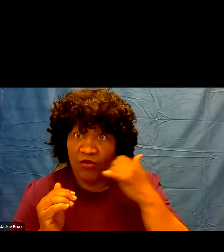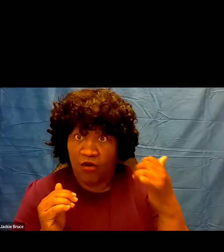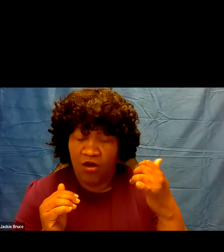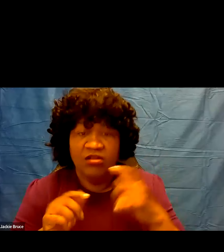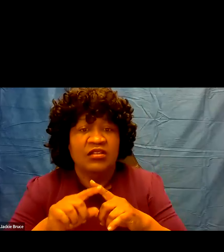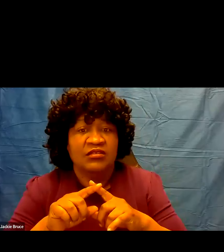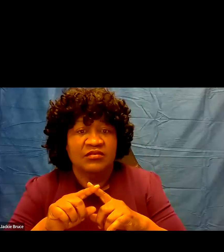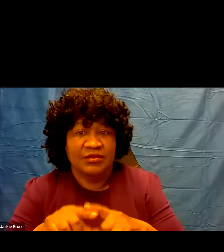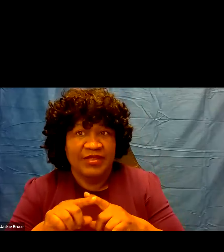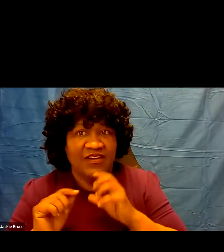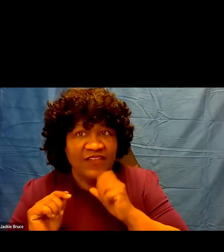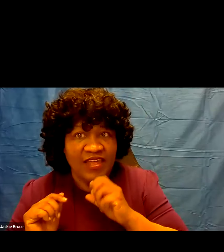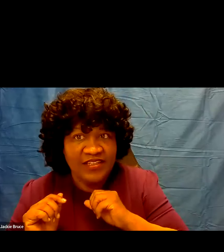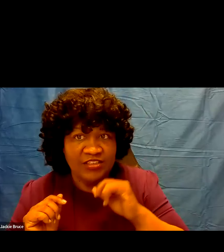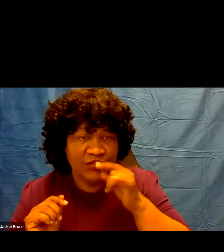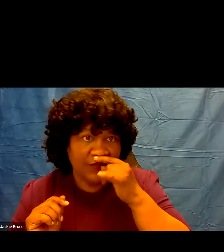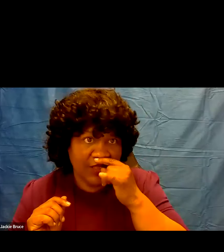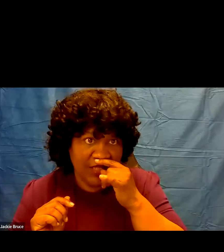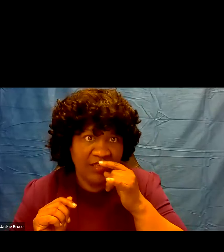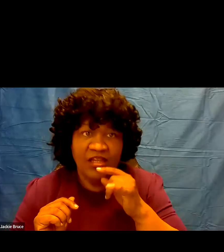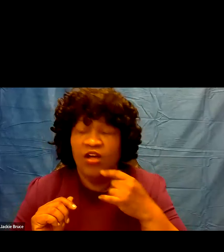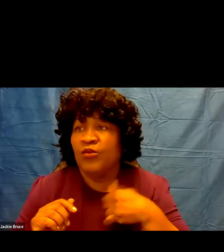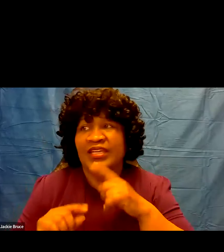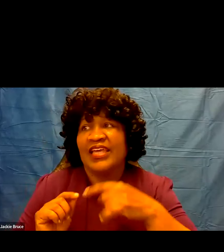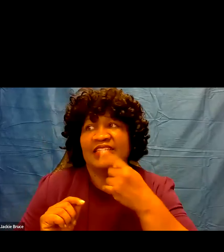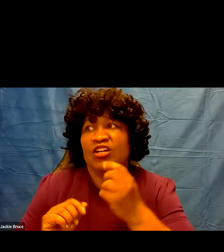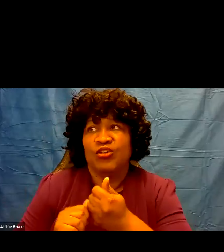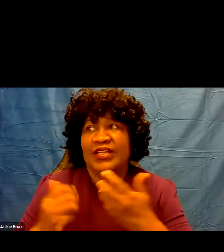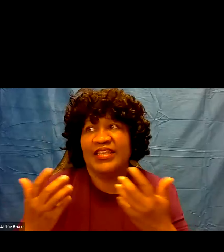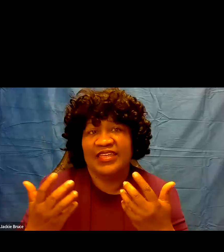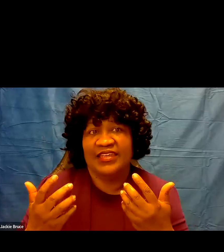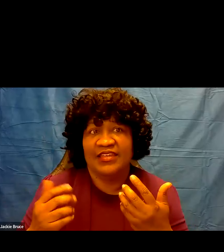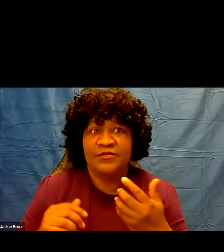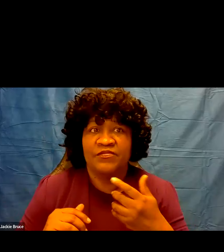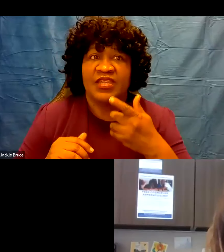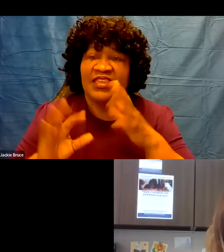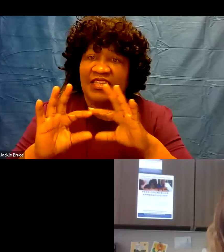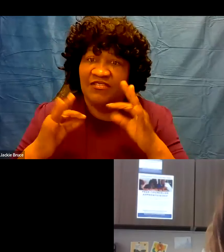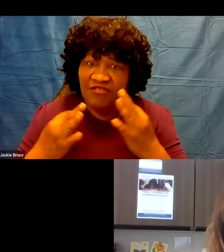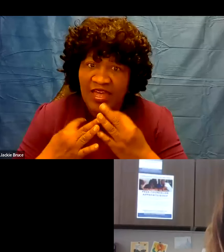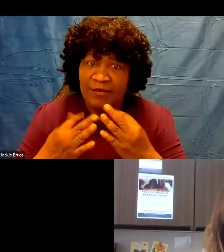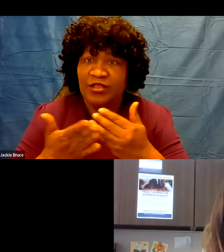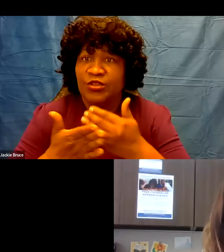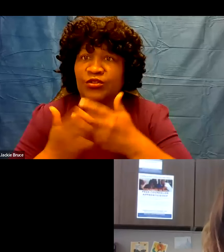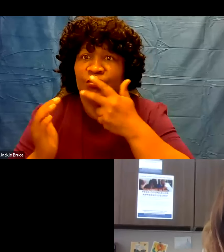on the age of the kid, is we cannot tell you anything. And families who are new immigrants cannot understand what that